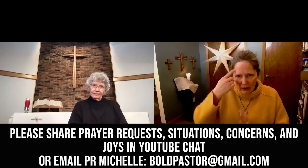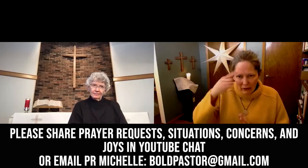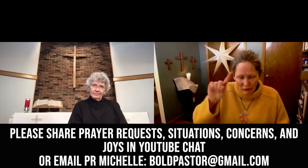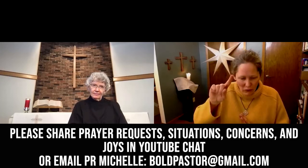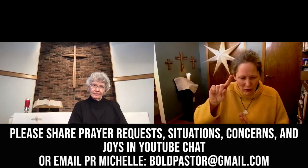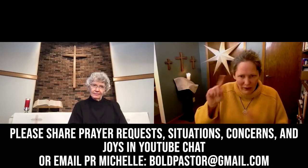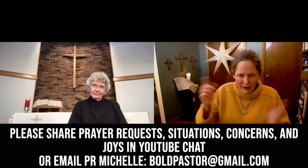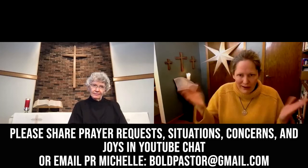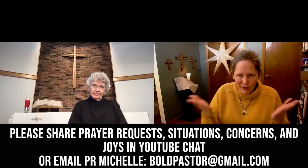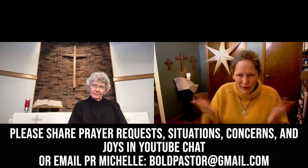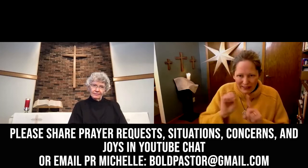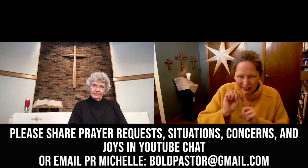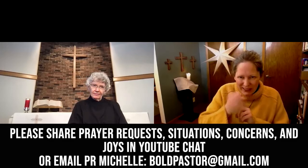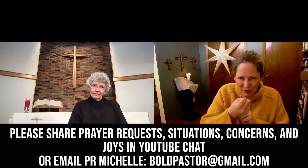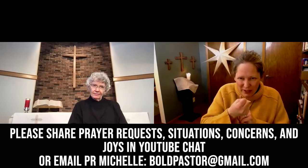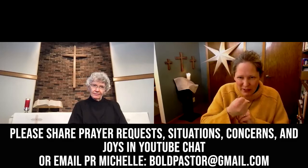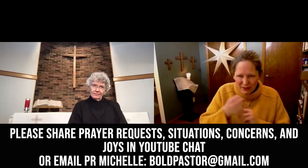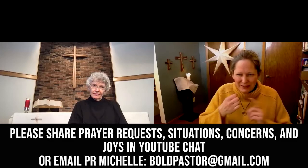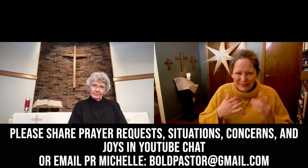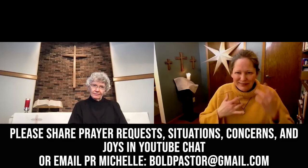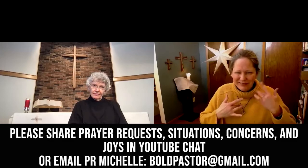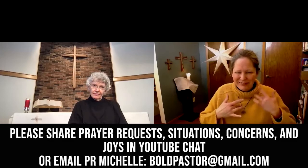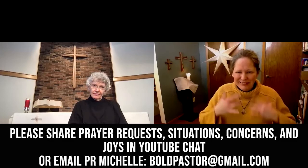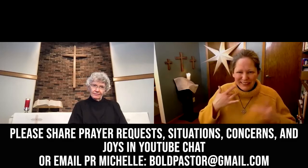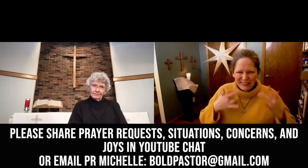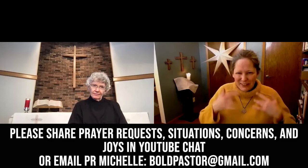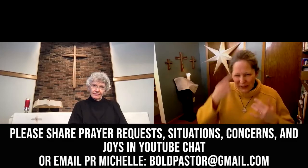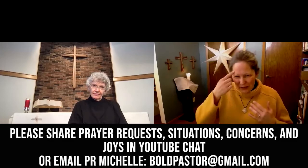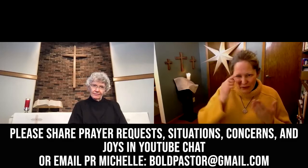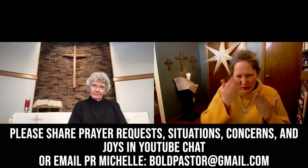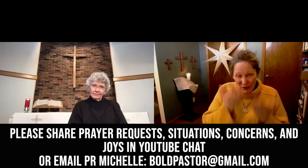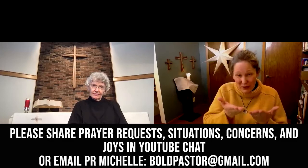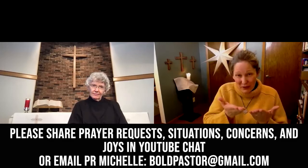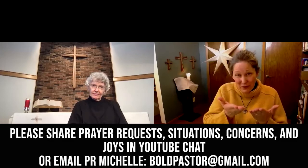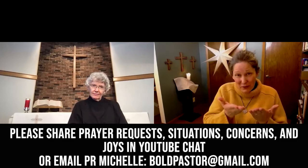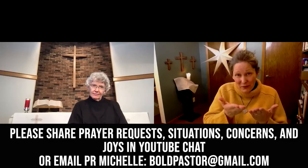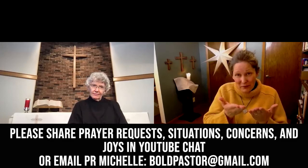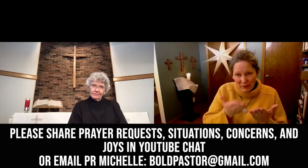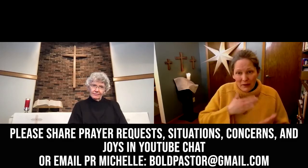What people and situations would you like to bring to our time of prayer?